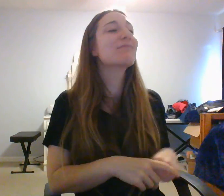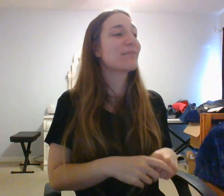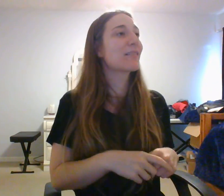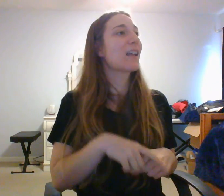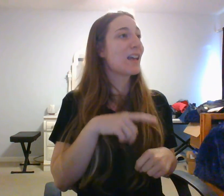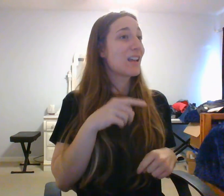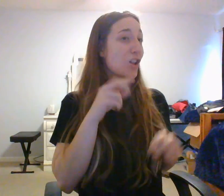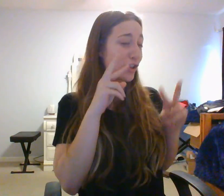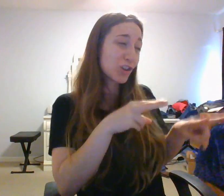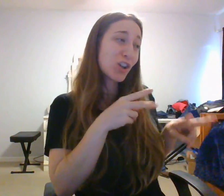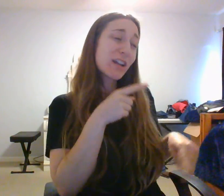there.